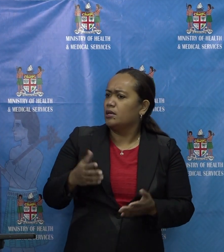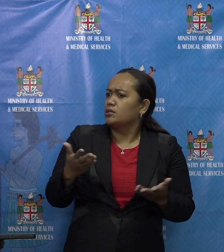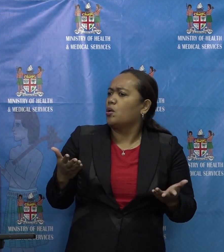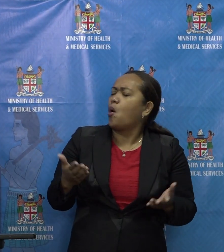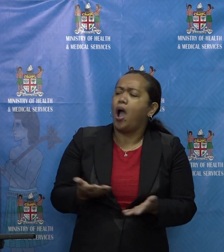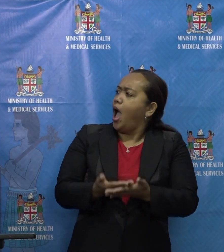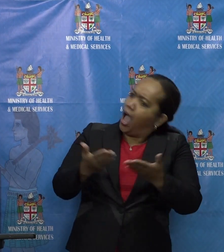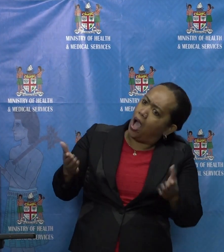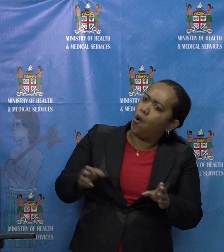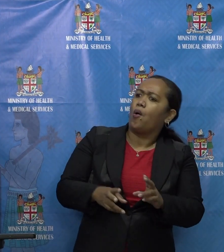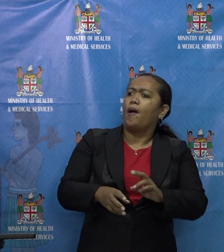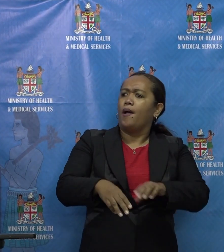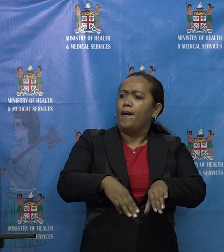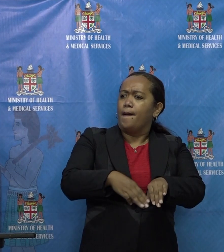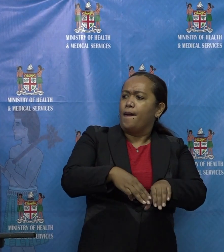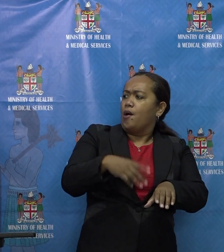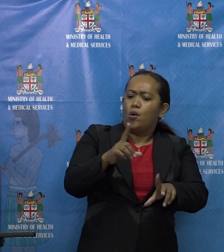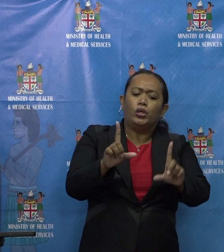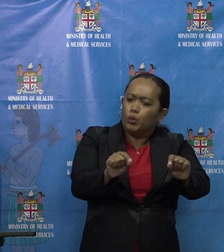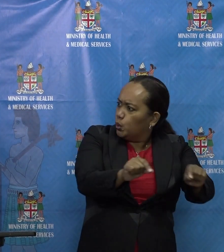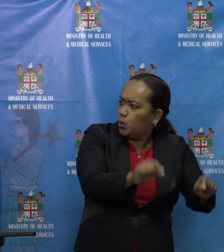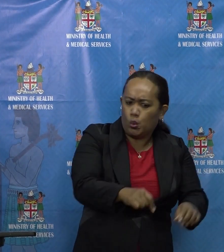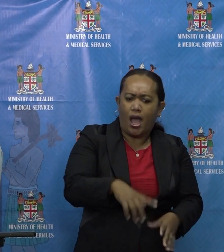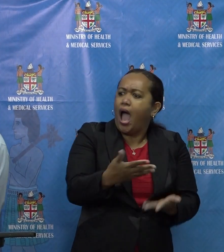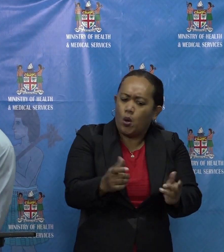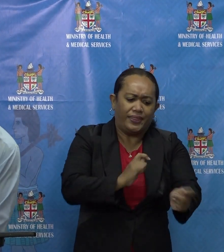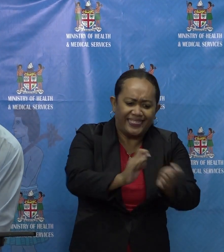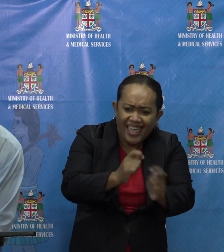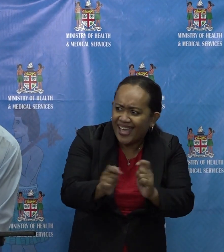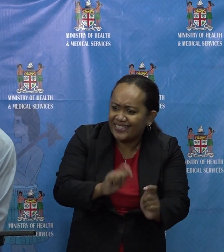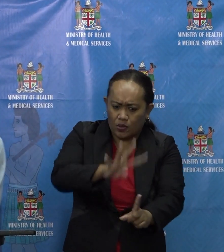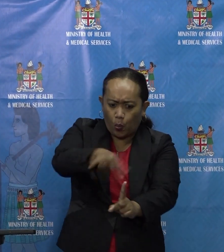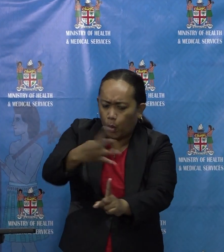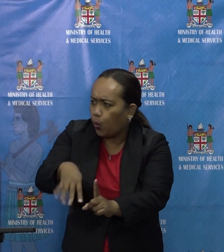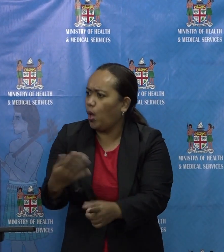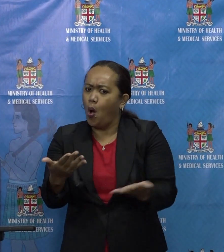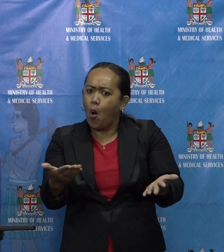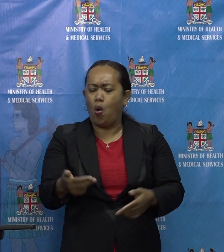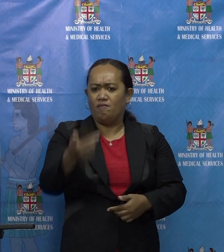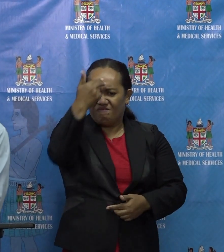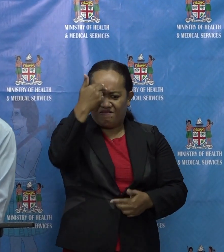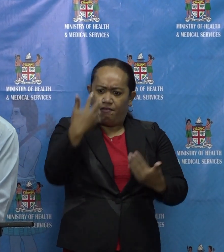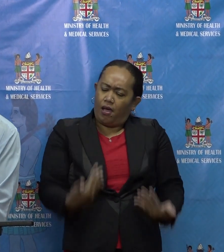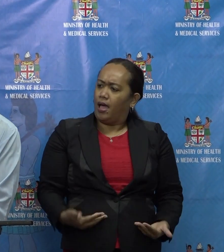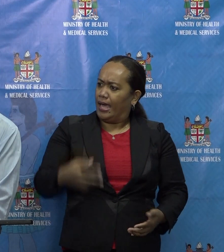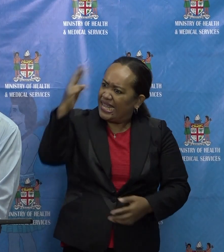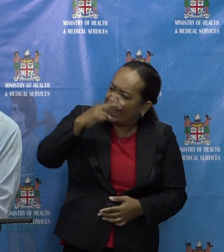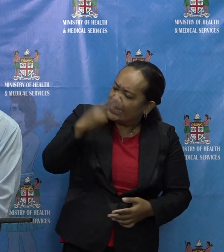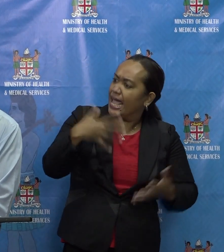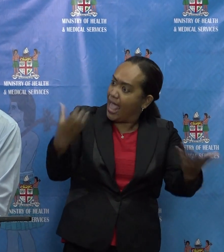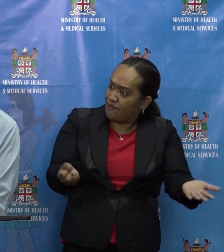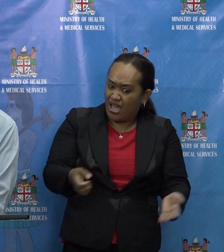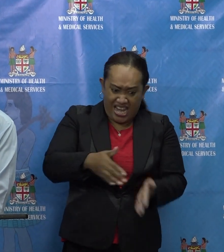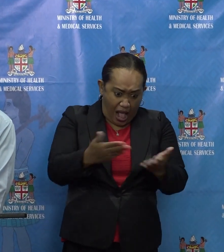are in place to test and screen those that will be crossing those containment areas? Because the risk of